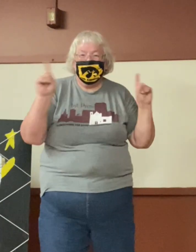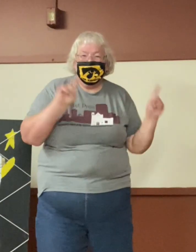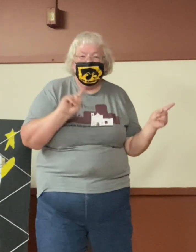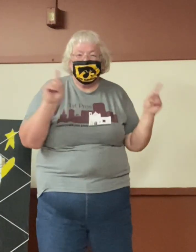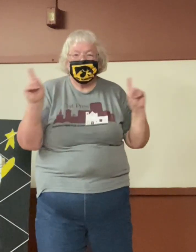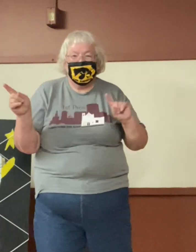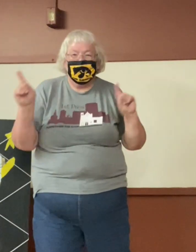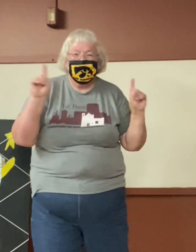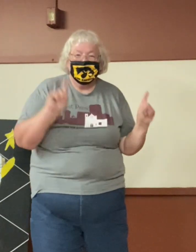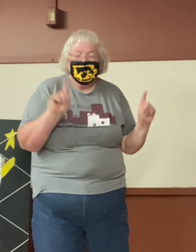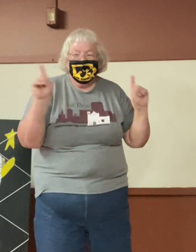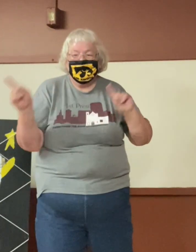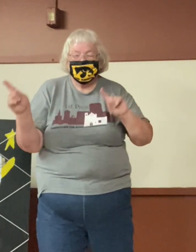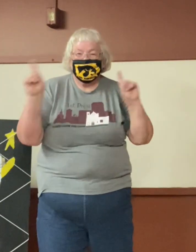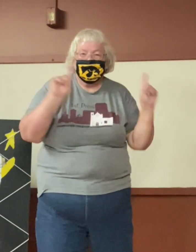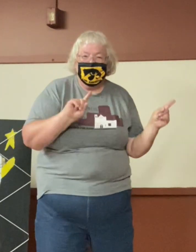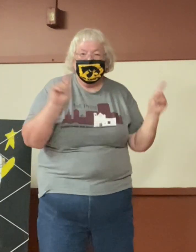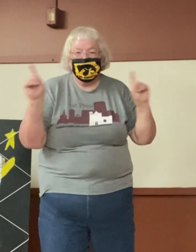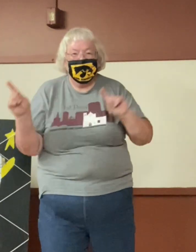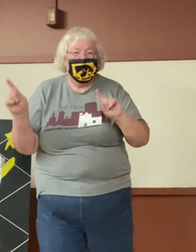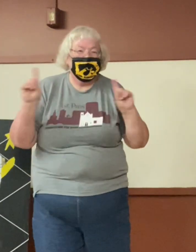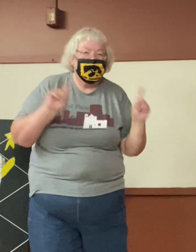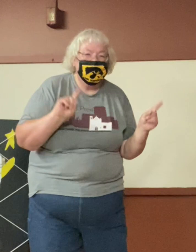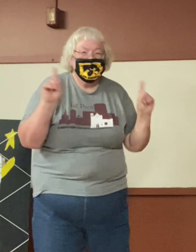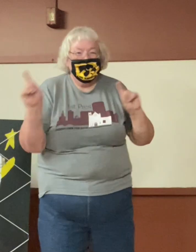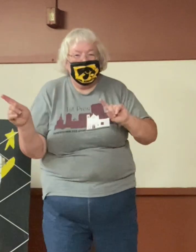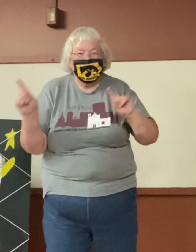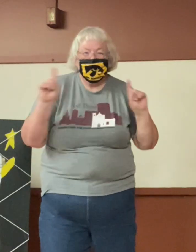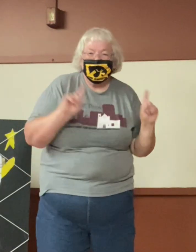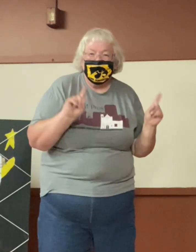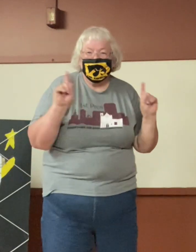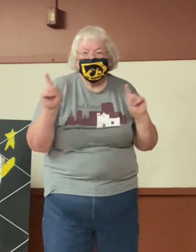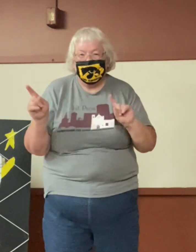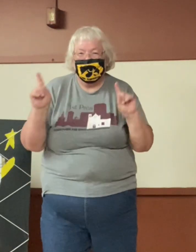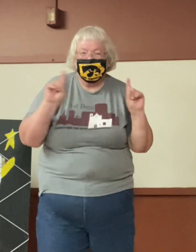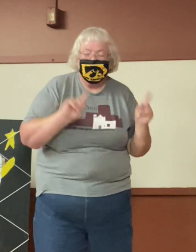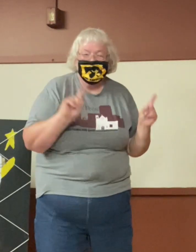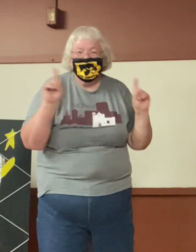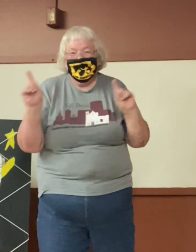Light of mine, I'm gonna let it shine.